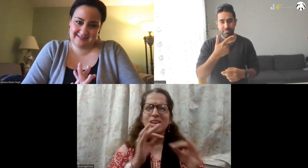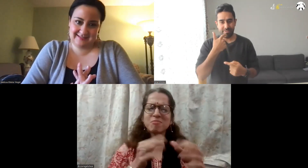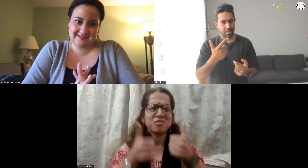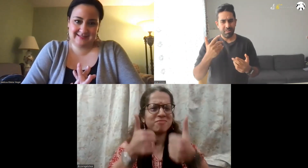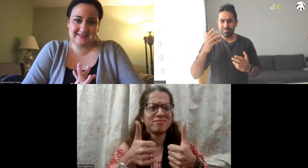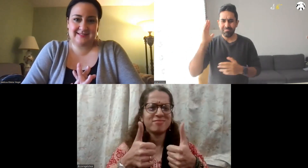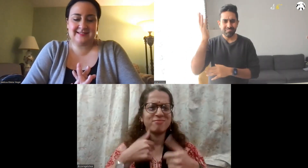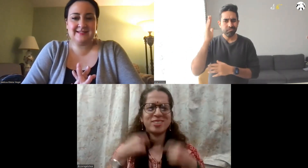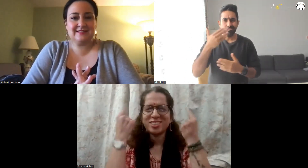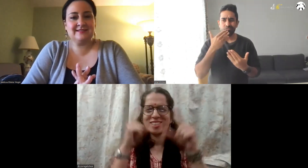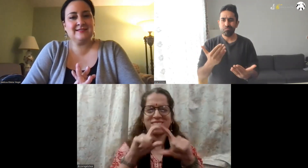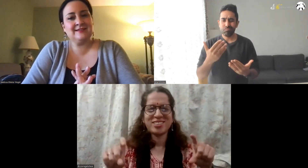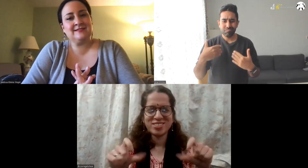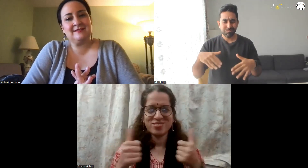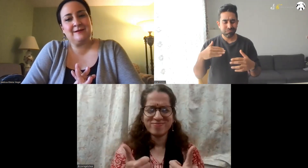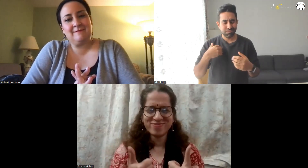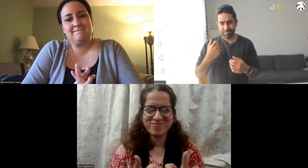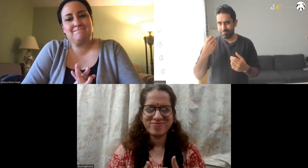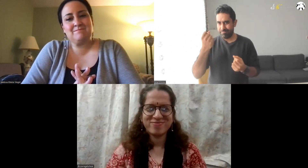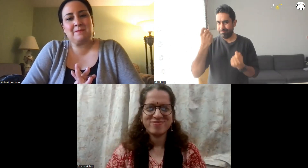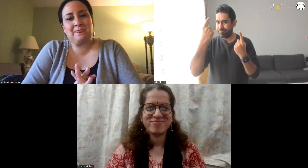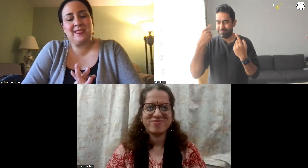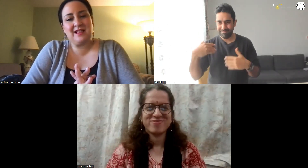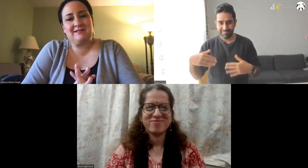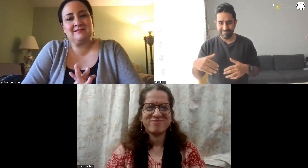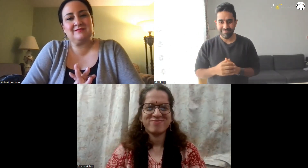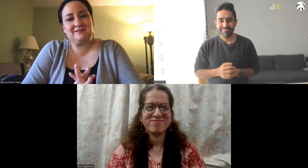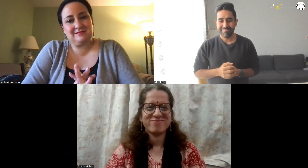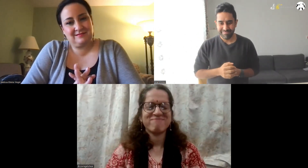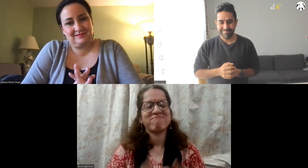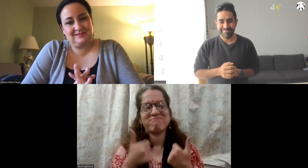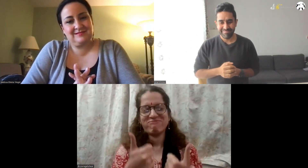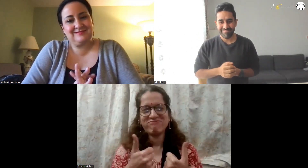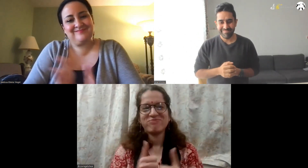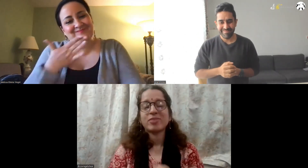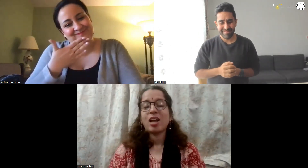So I have seen your presentation and that was really quite good and I got it completely.